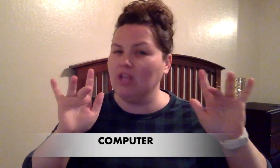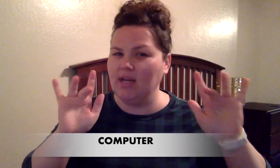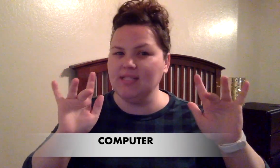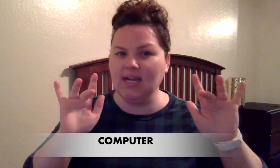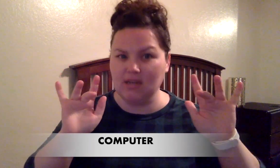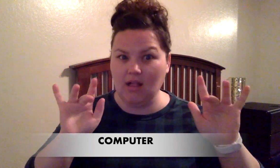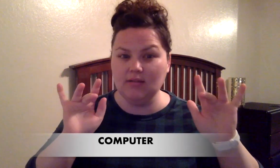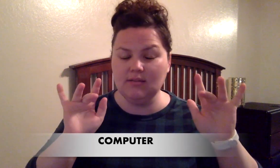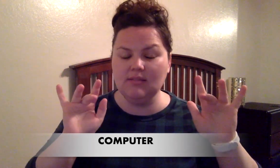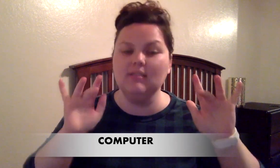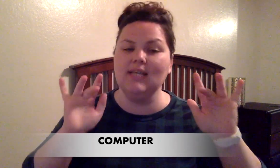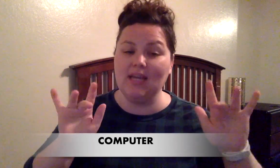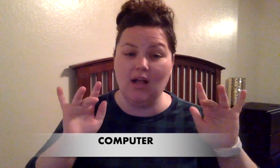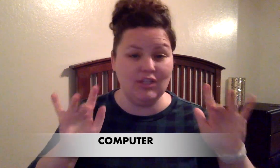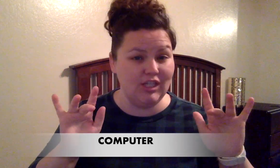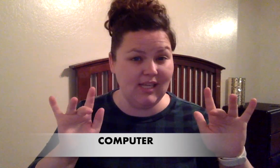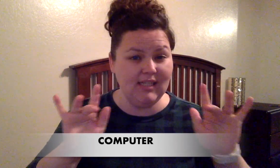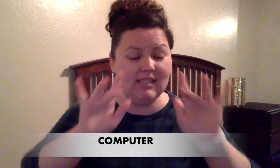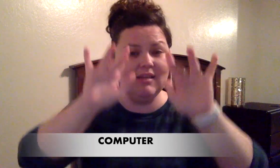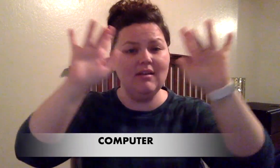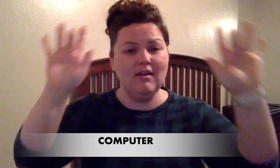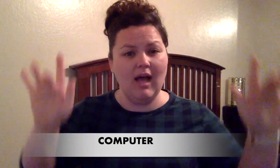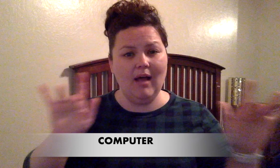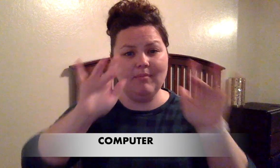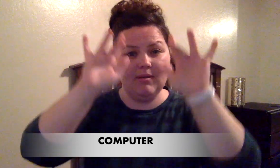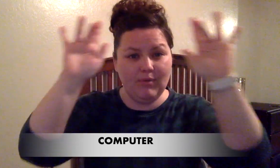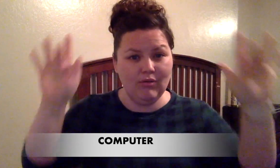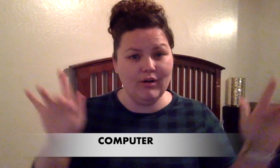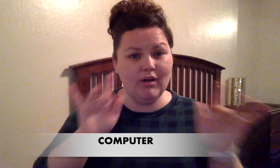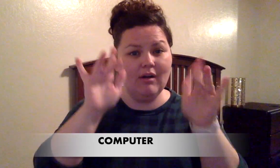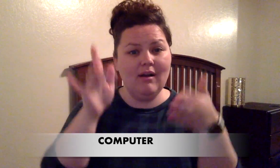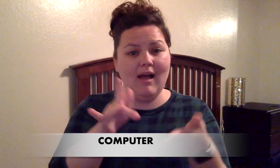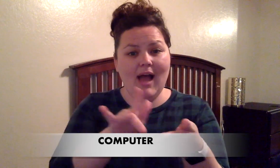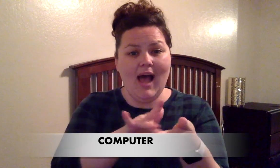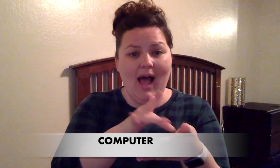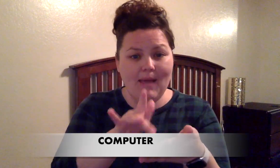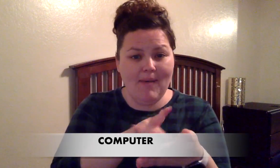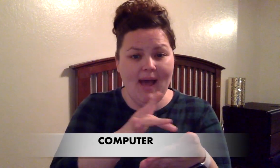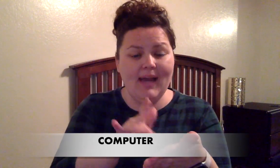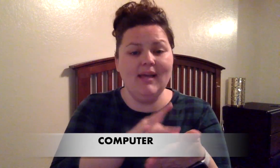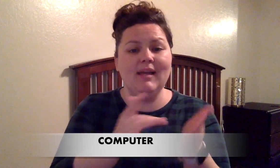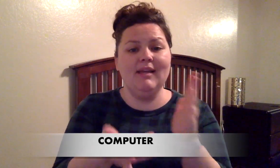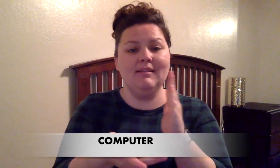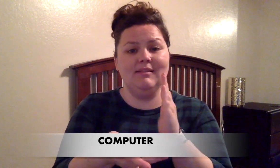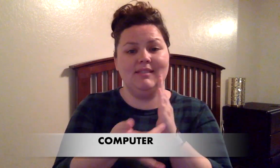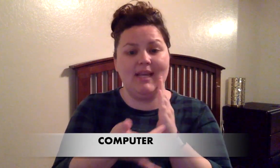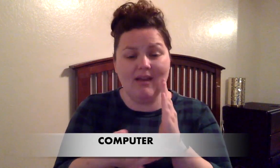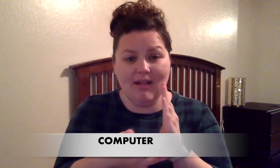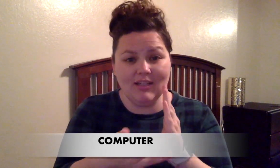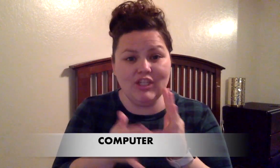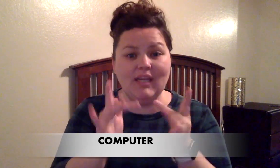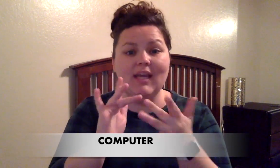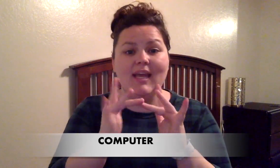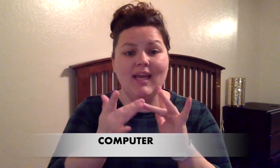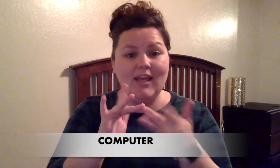lot of technology signs. Computer, iPad, technology,